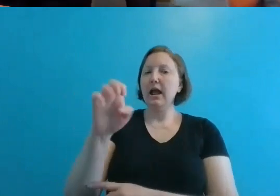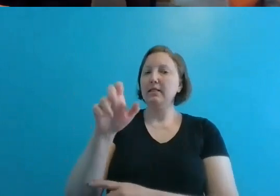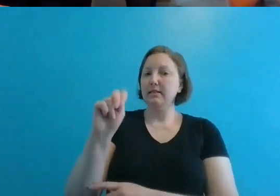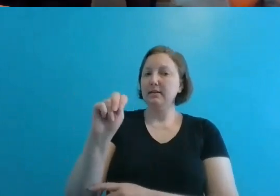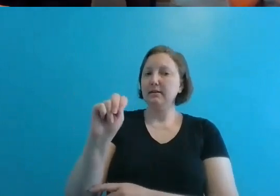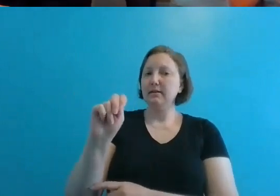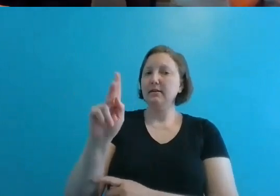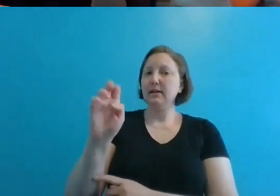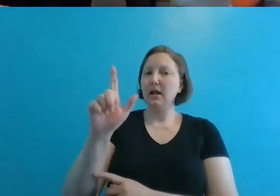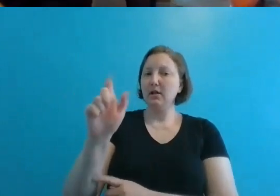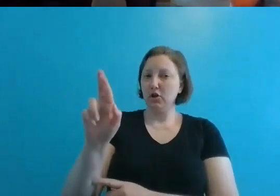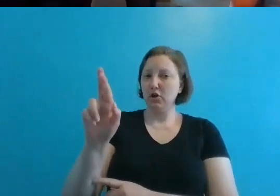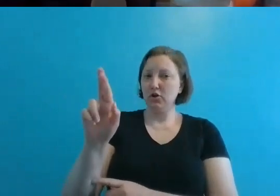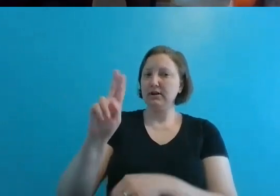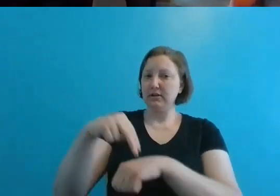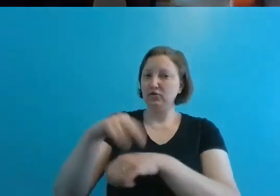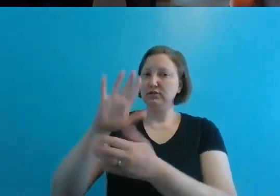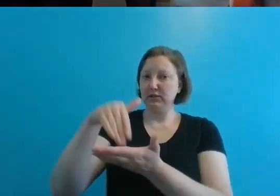National Center